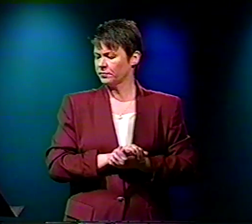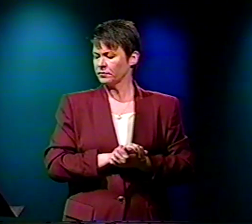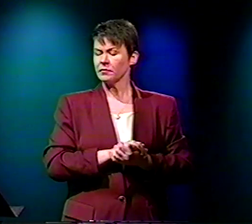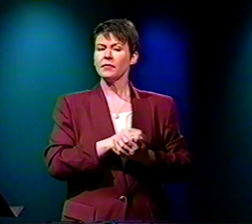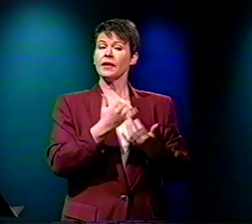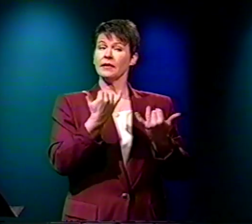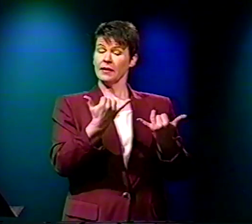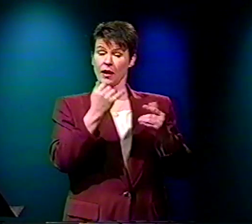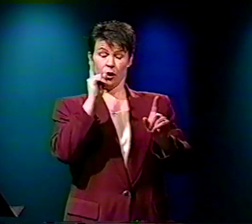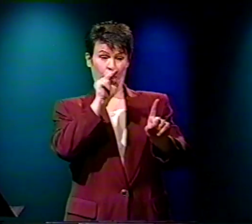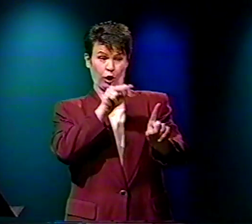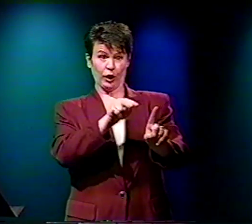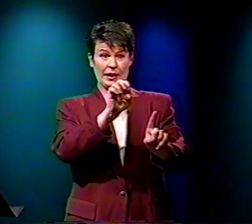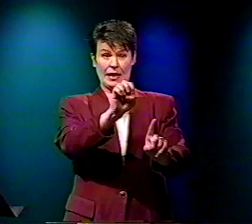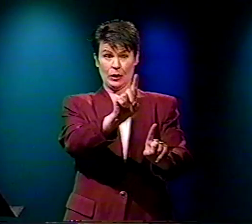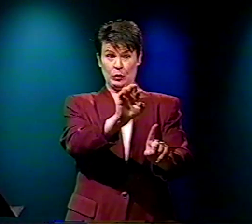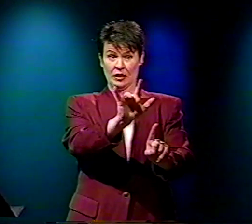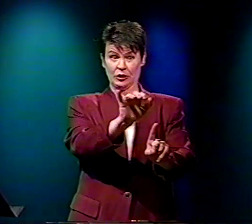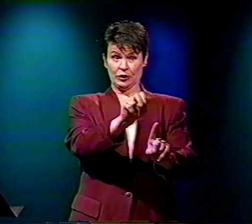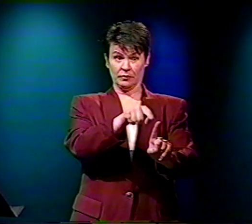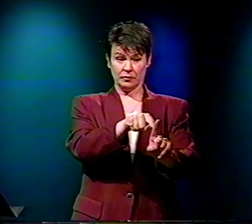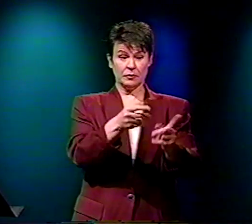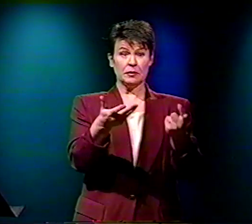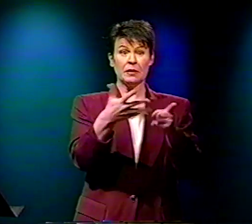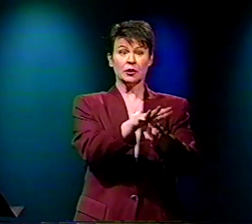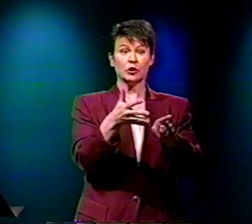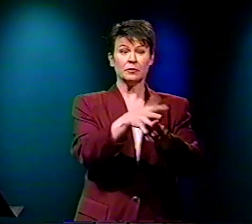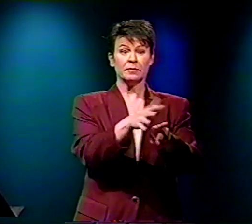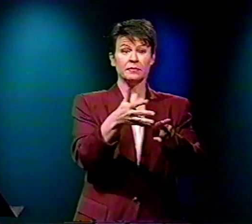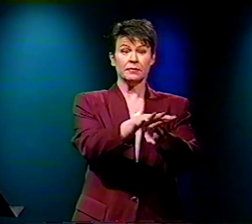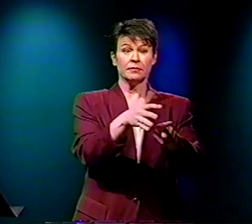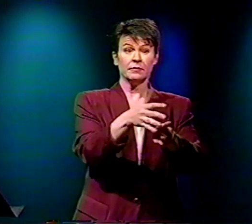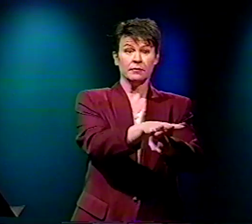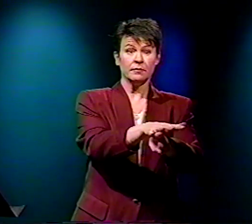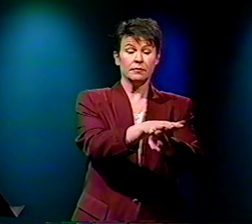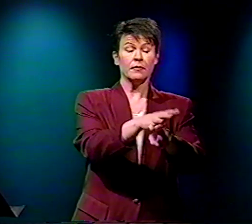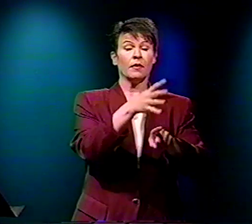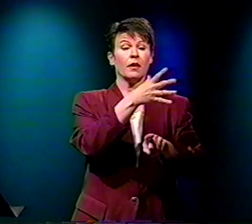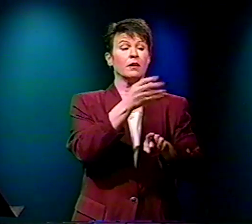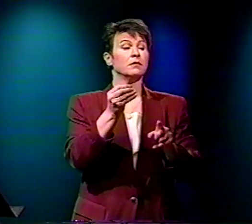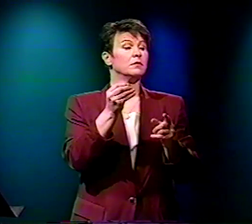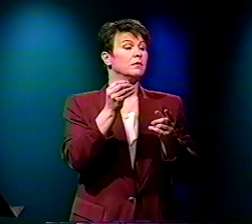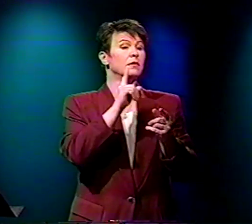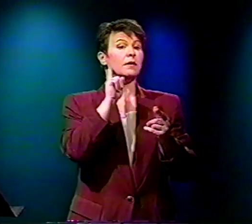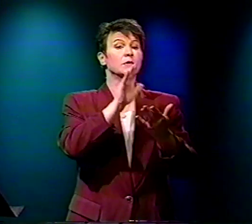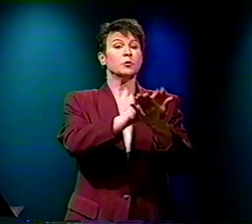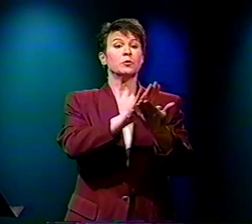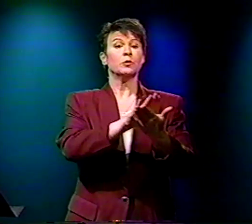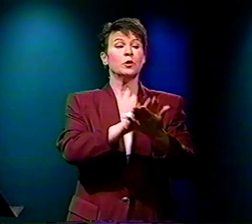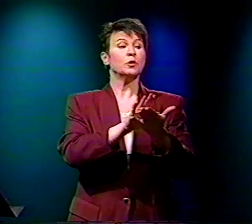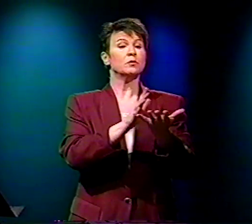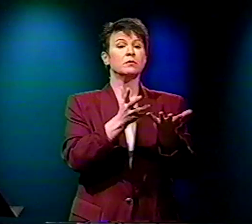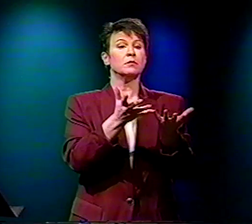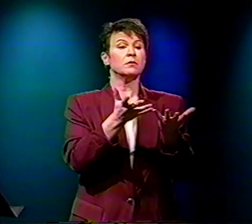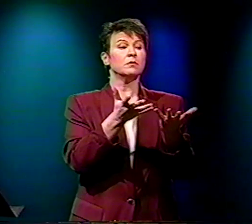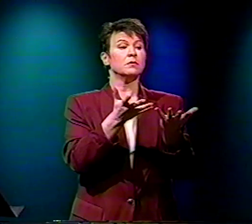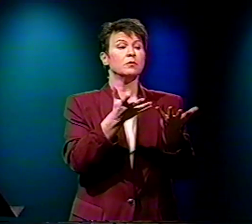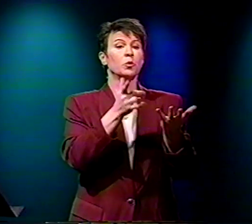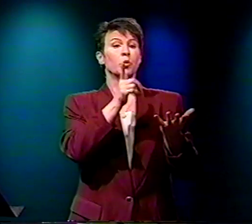that creates ambivalence. If you take a look at education and the whole mainstreaming process, you have the schools for the